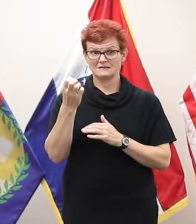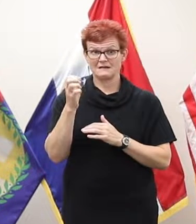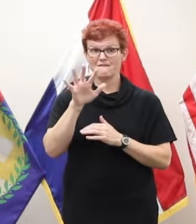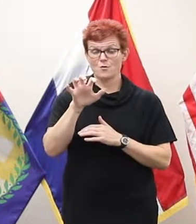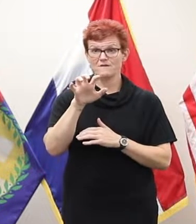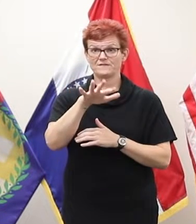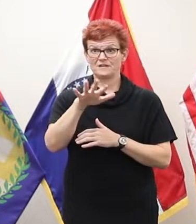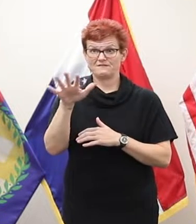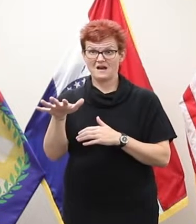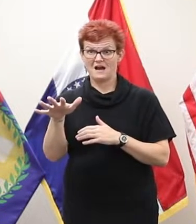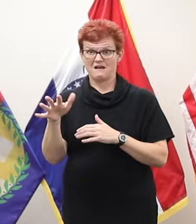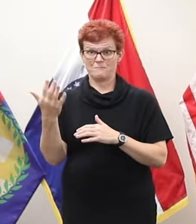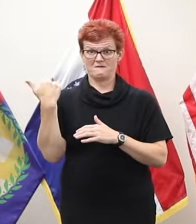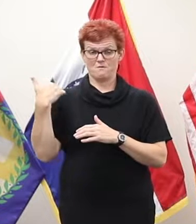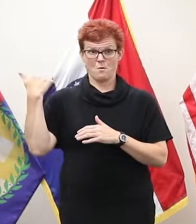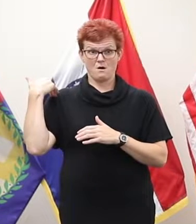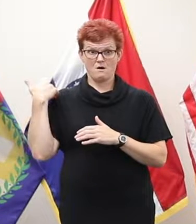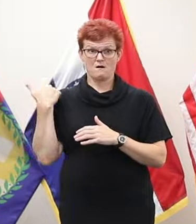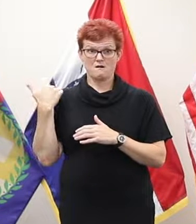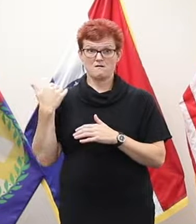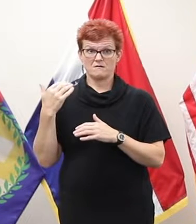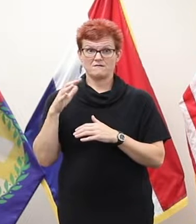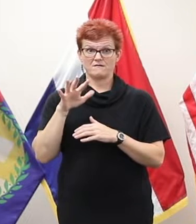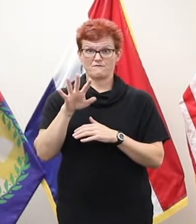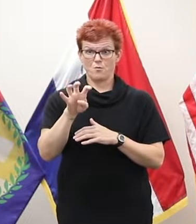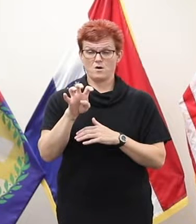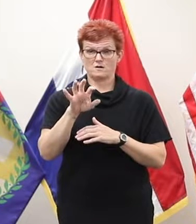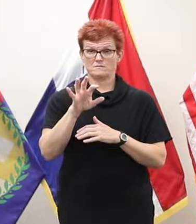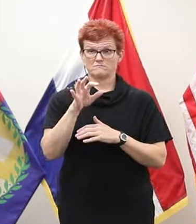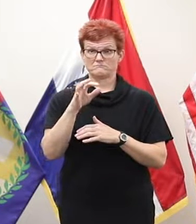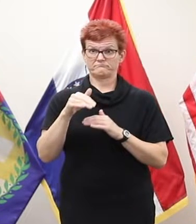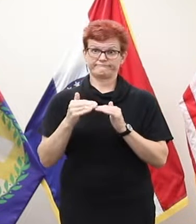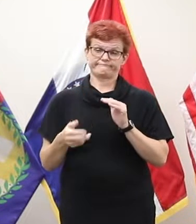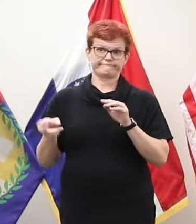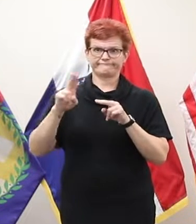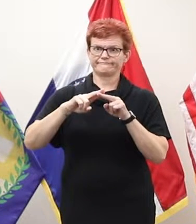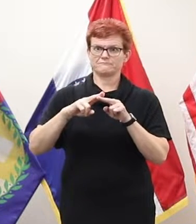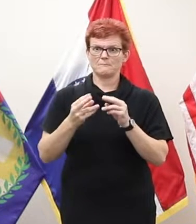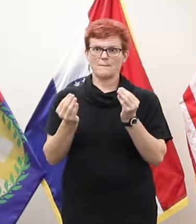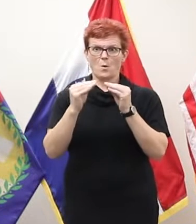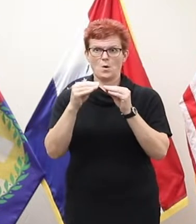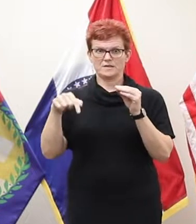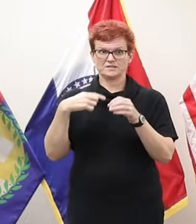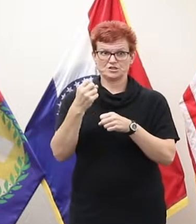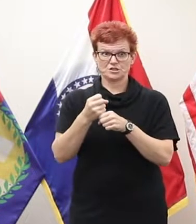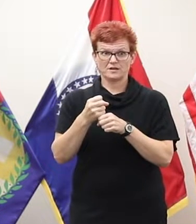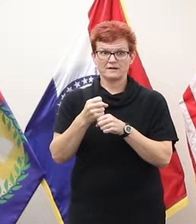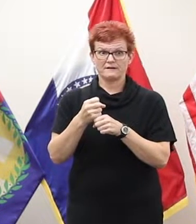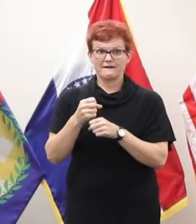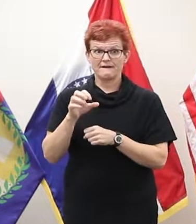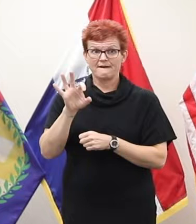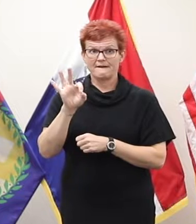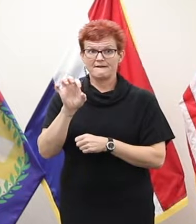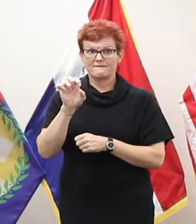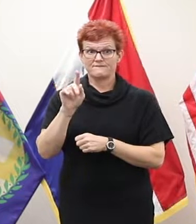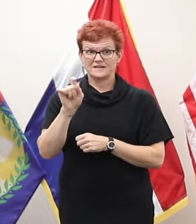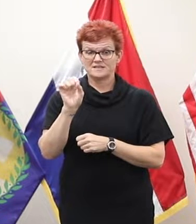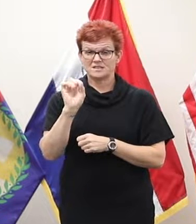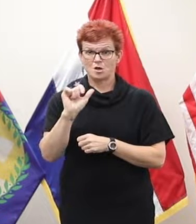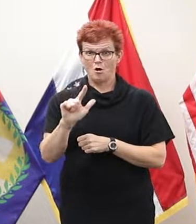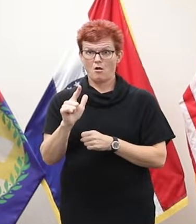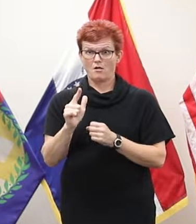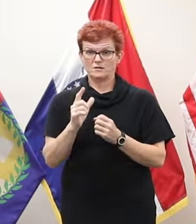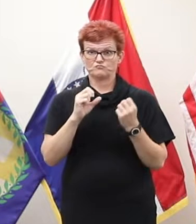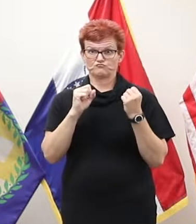from 455 the year before. And fentanyl, which is 50 times more potent than heroin,